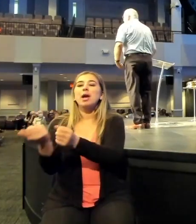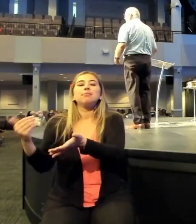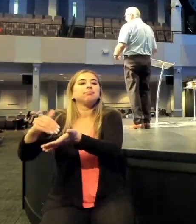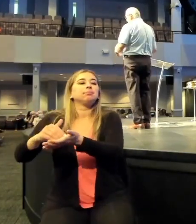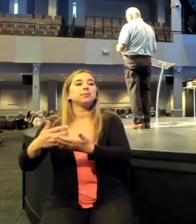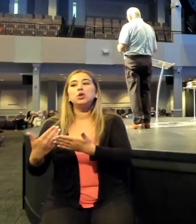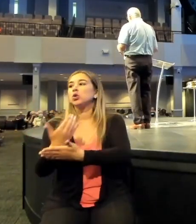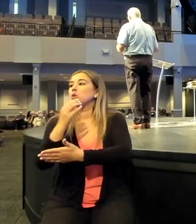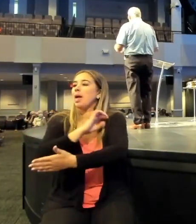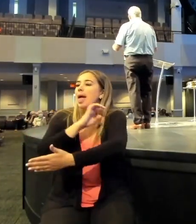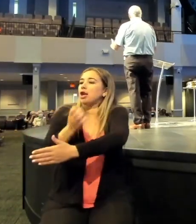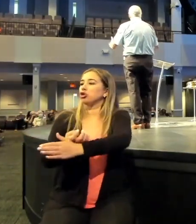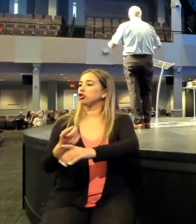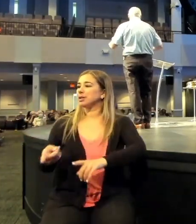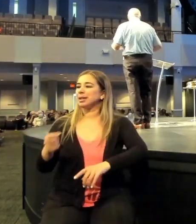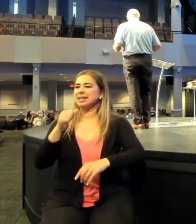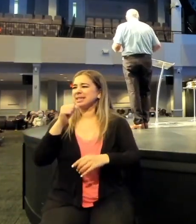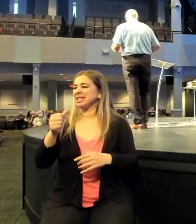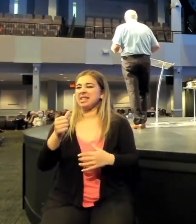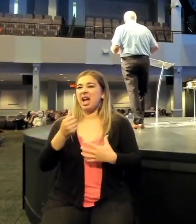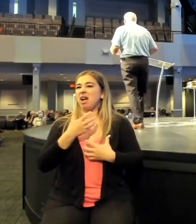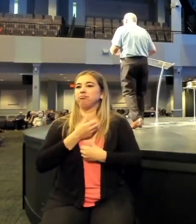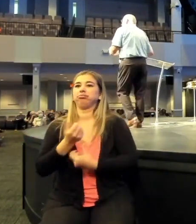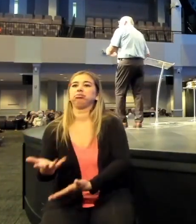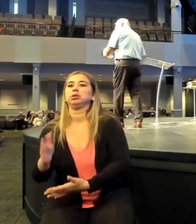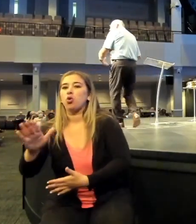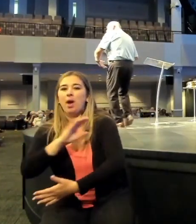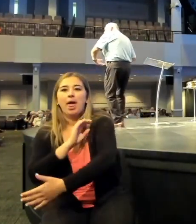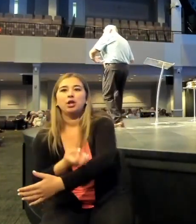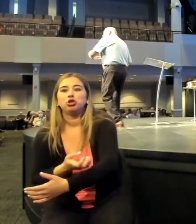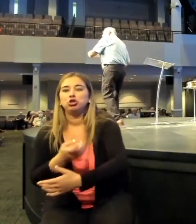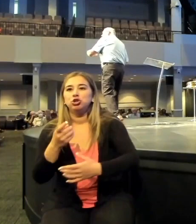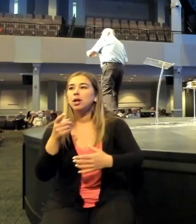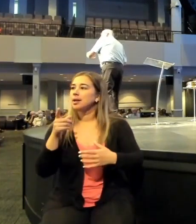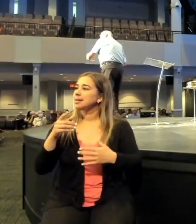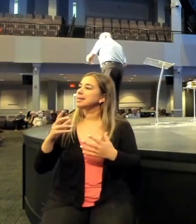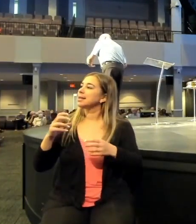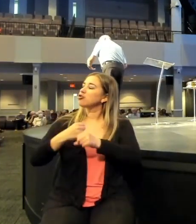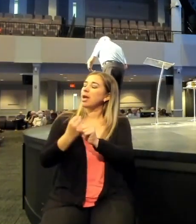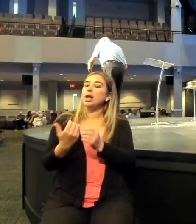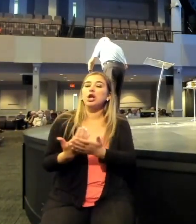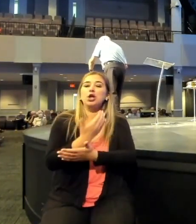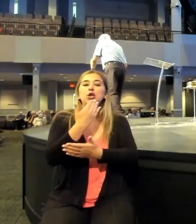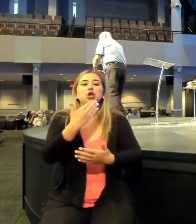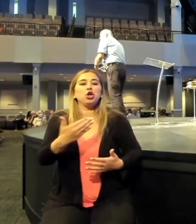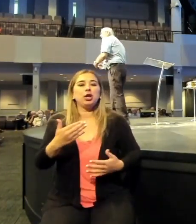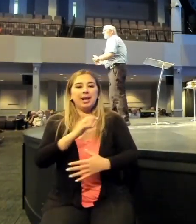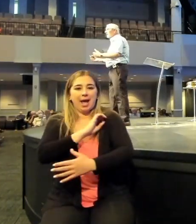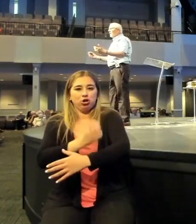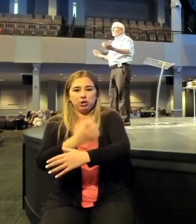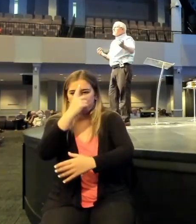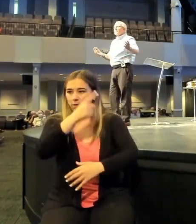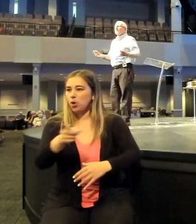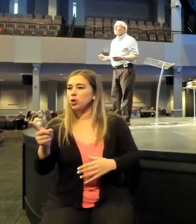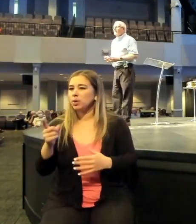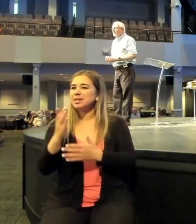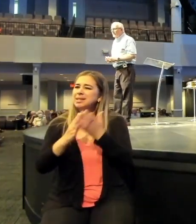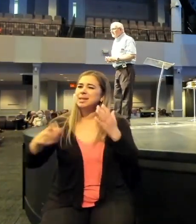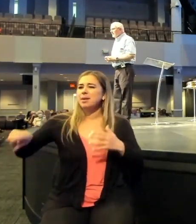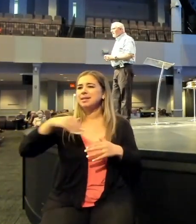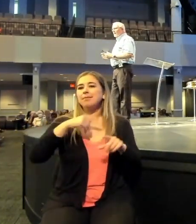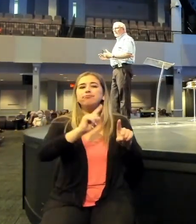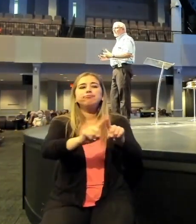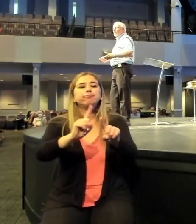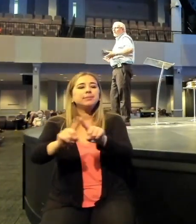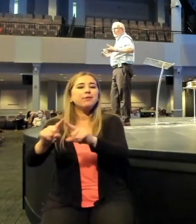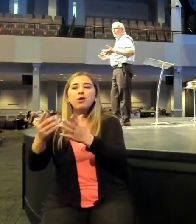fresh energy for you. It's not draining energy from you. It's creating fresh energy for you. And all of us have different